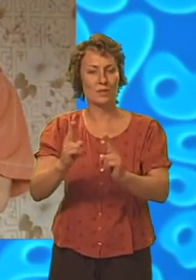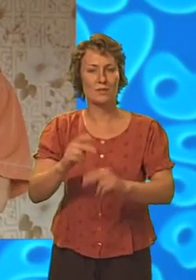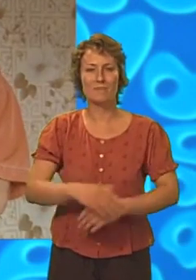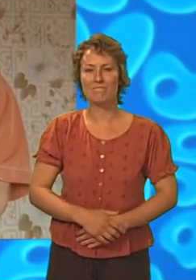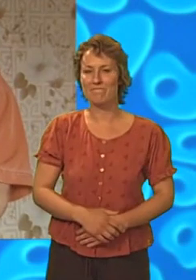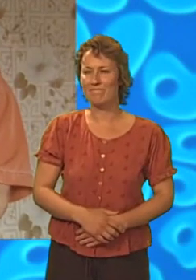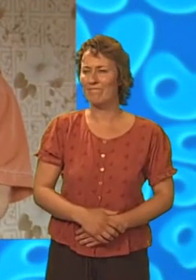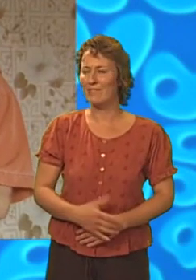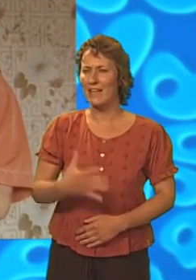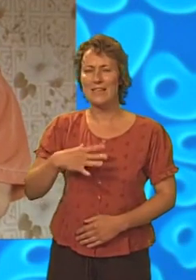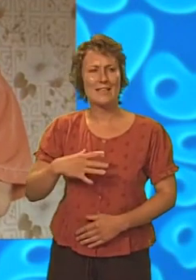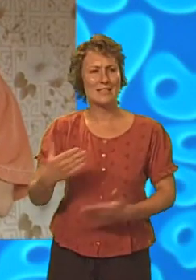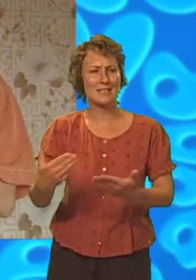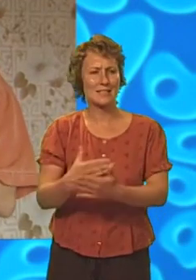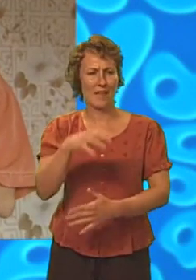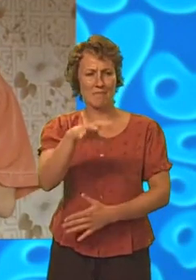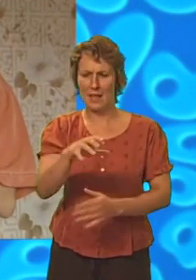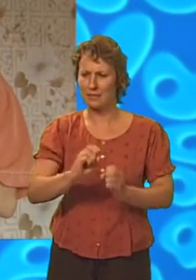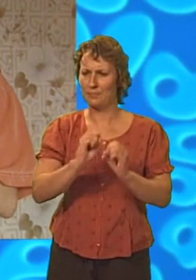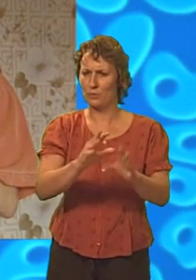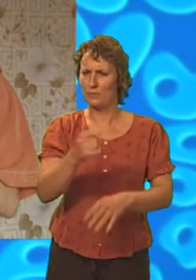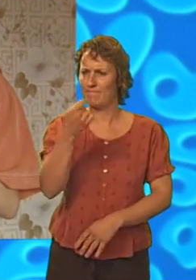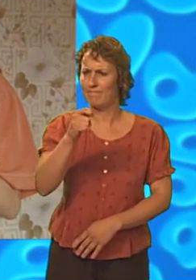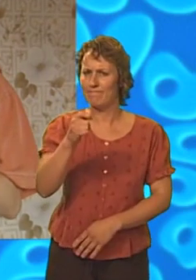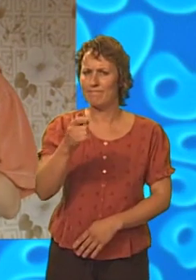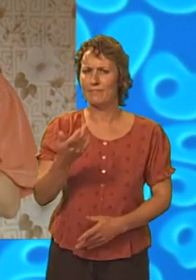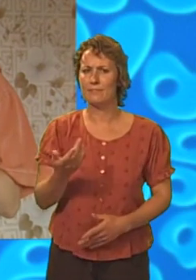I'm looking for somewhere safe to put it.